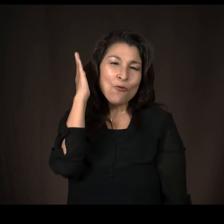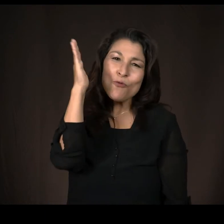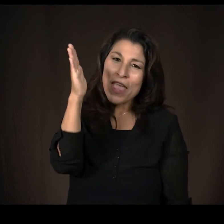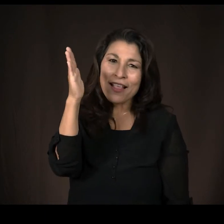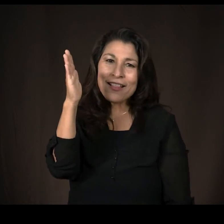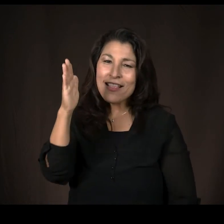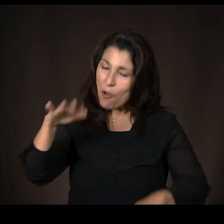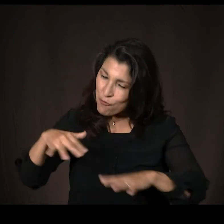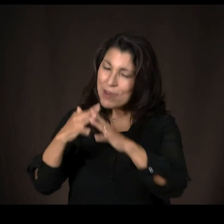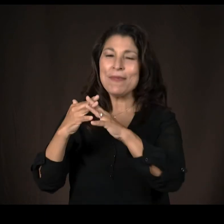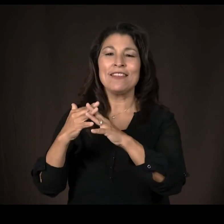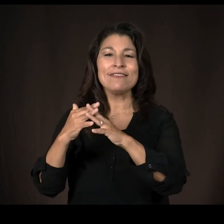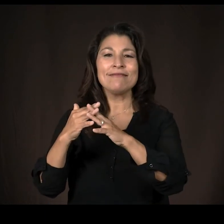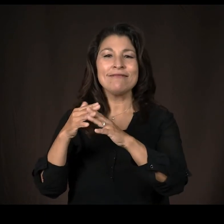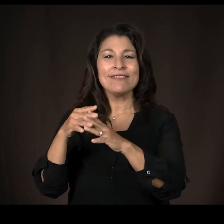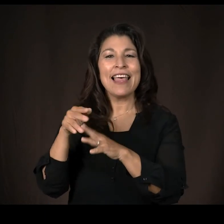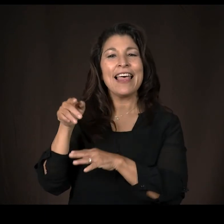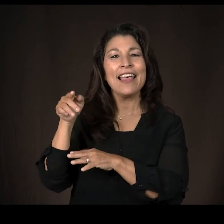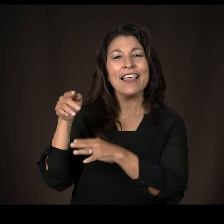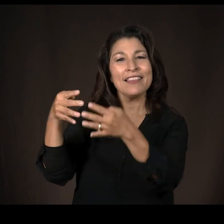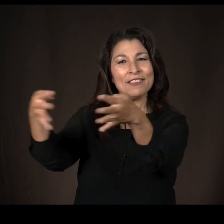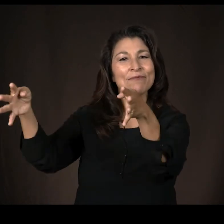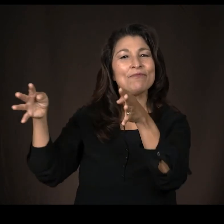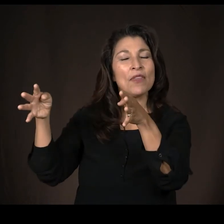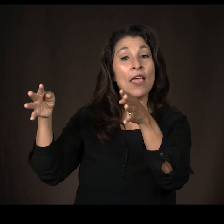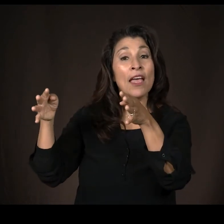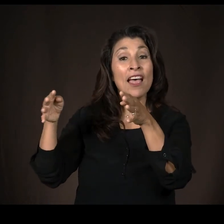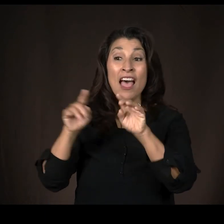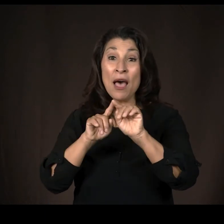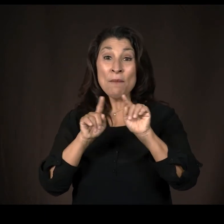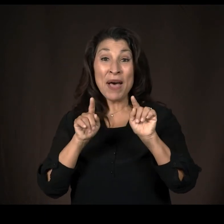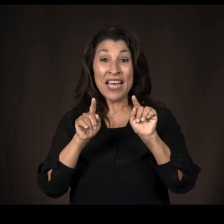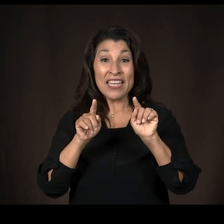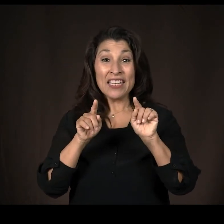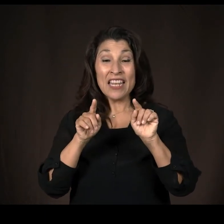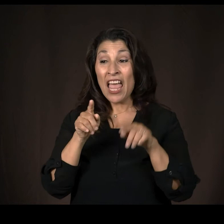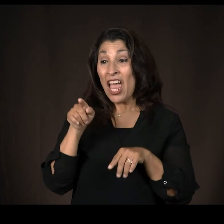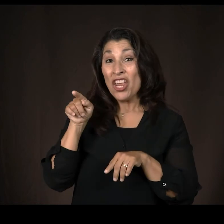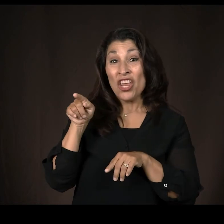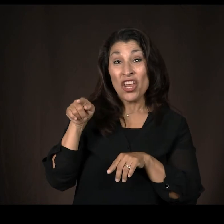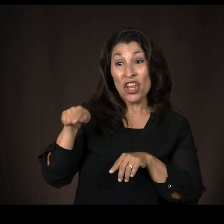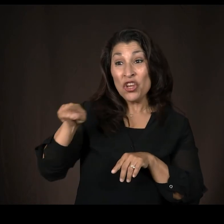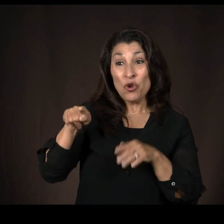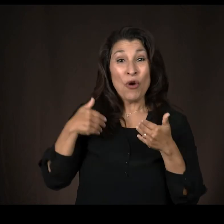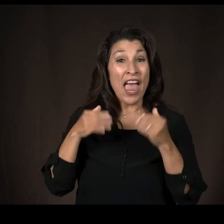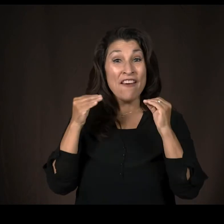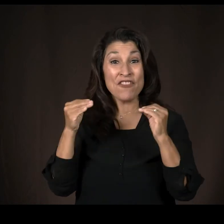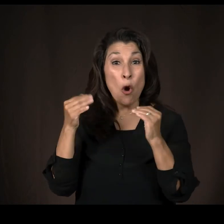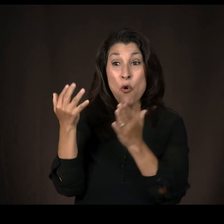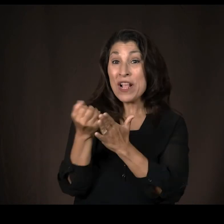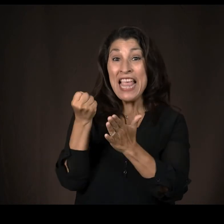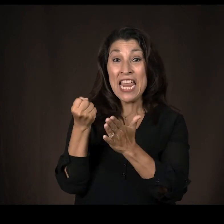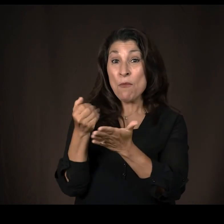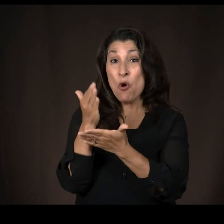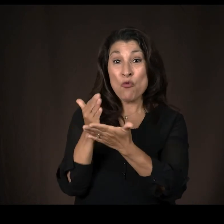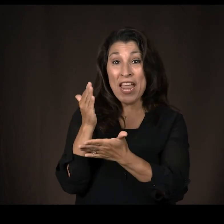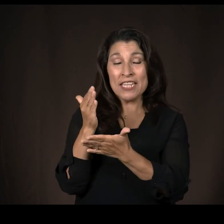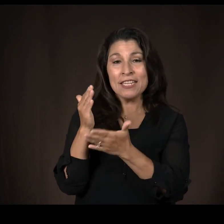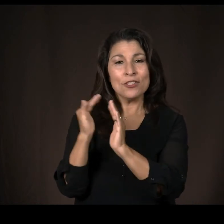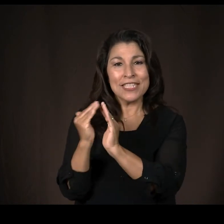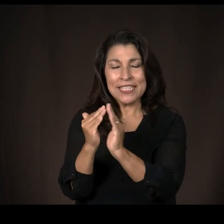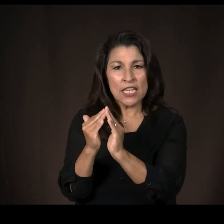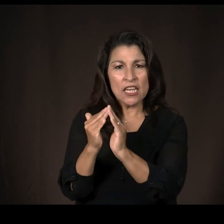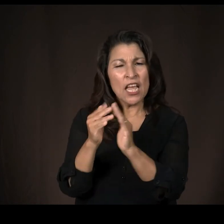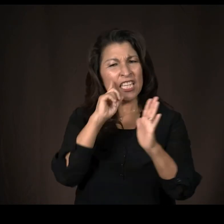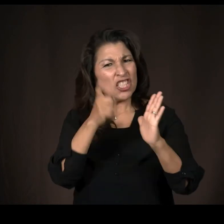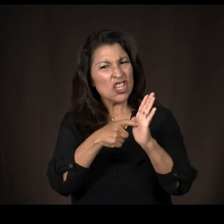will rebuild this. But you have no claim or right to this city. Now, did